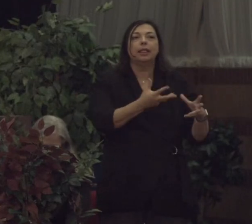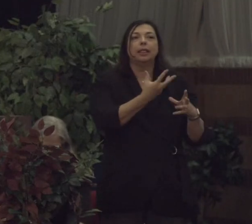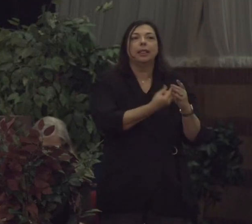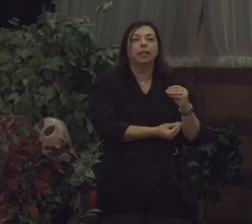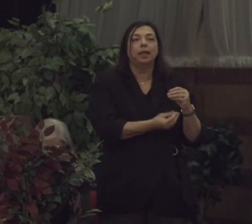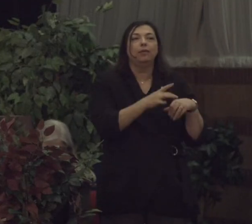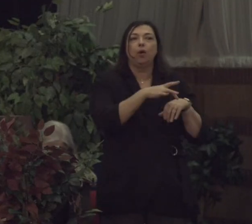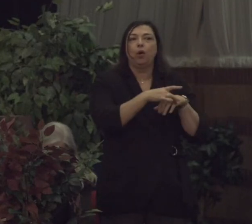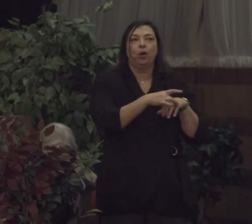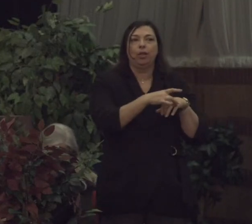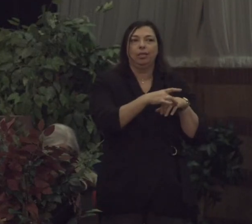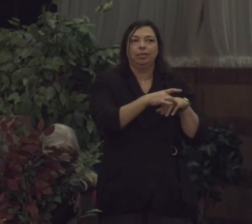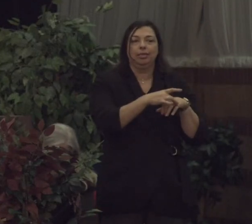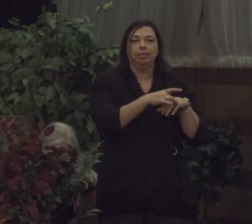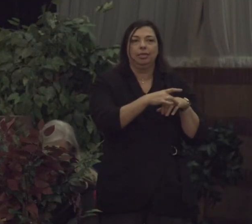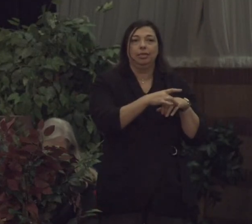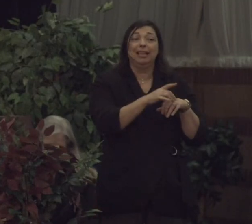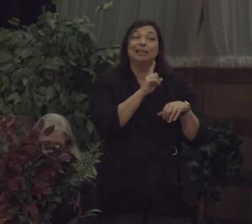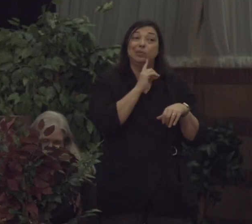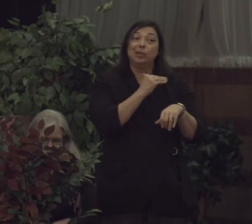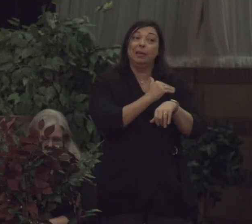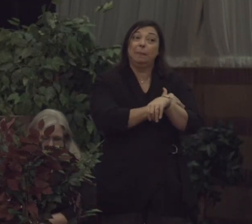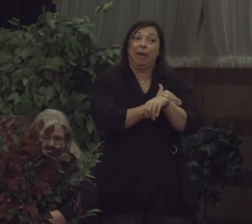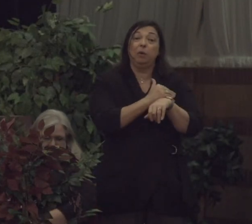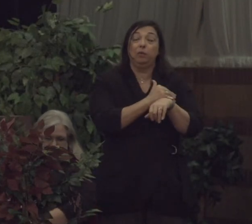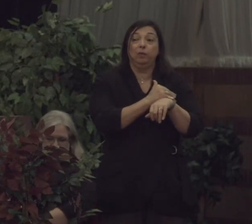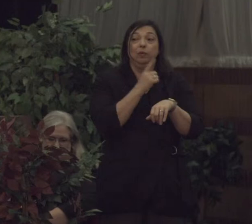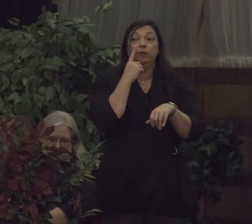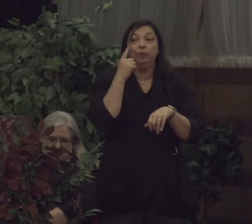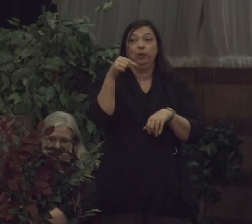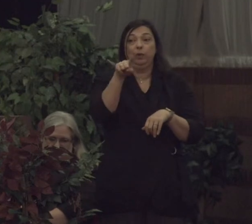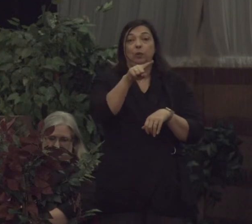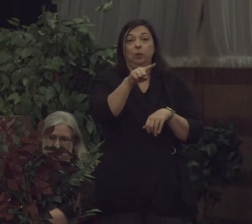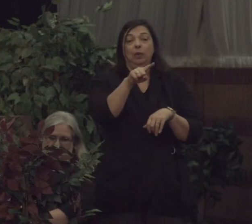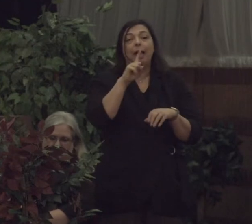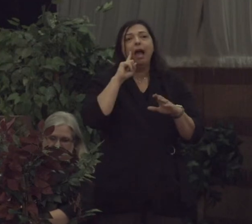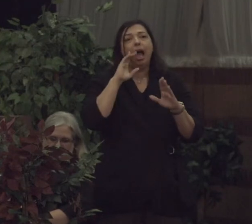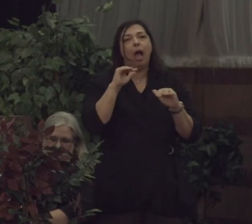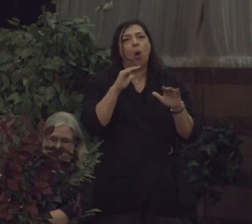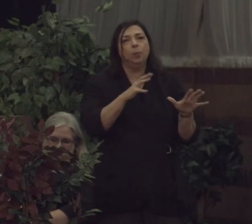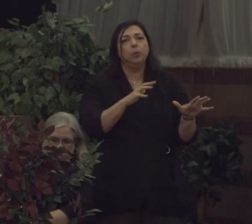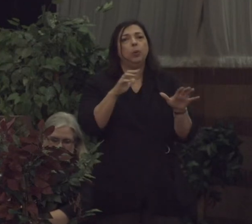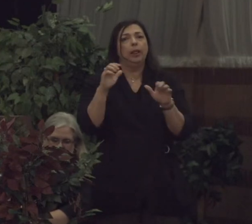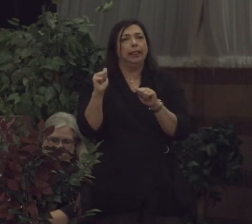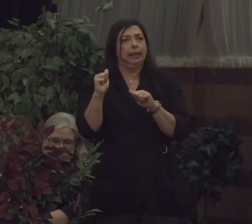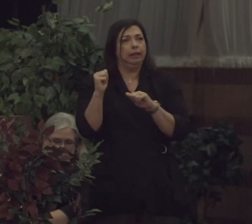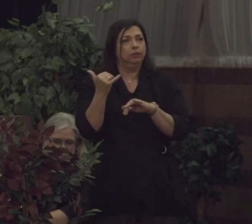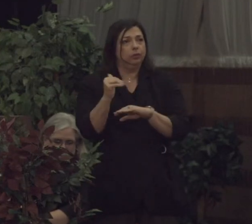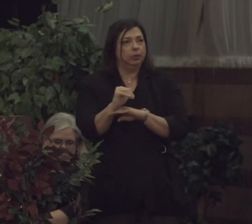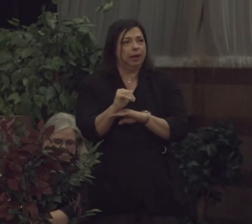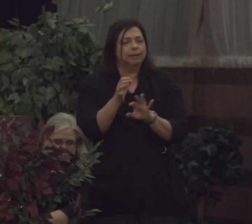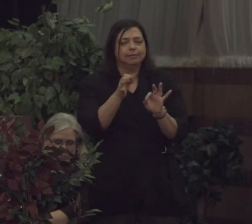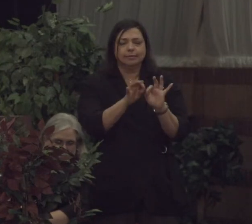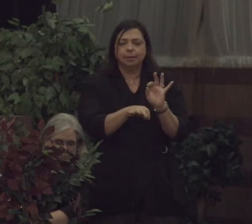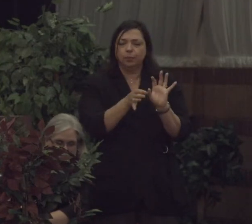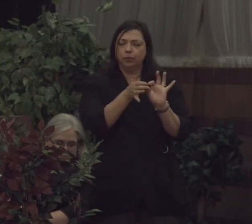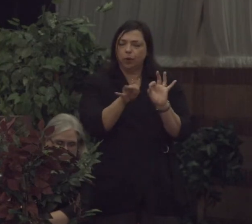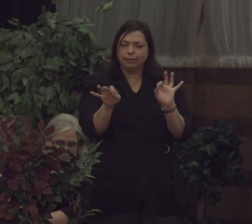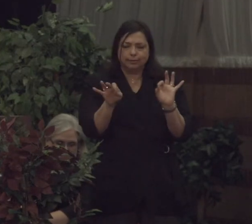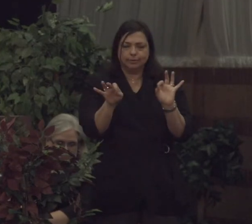what was here on earth. That's pretty powerful, graduates. And I hope you leave here tonight with this simple